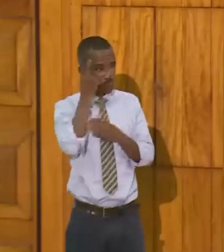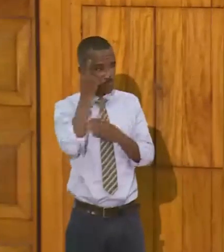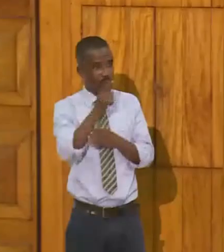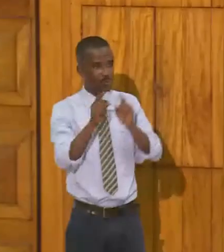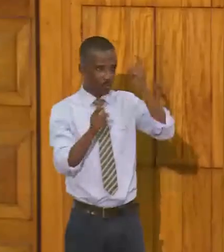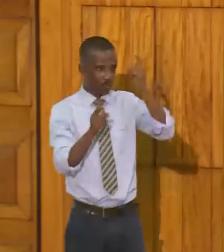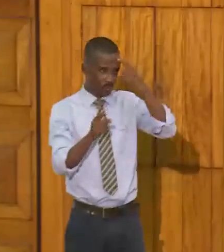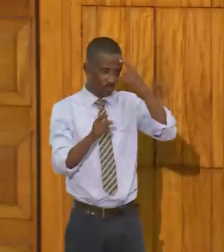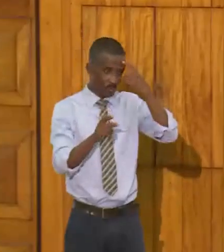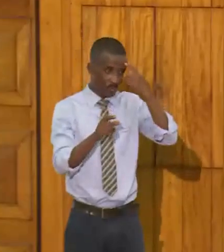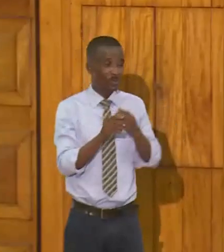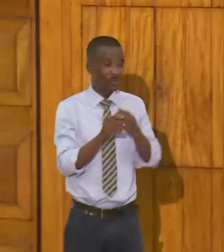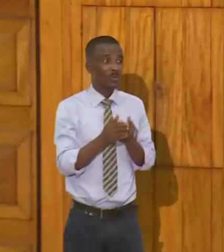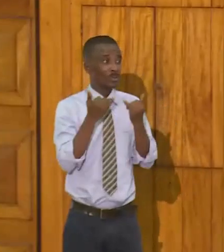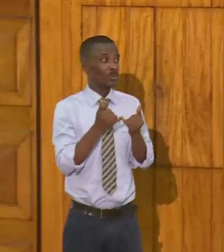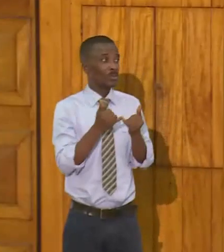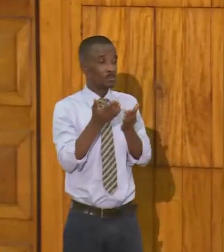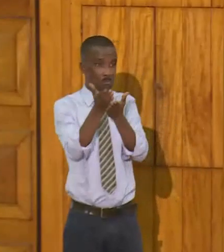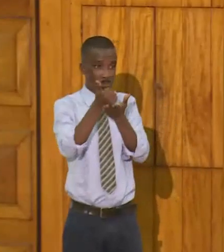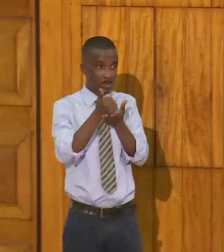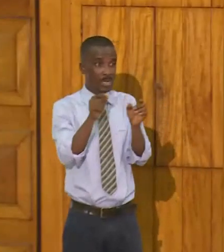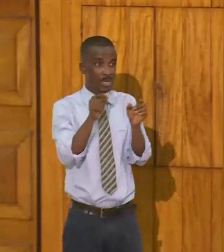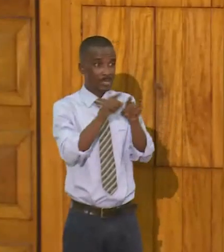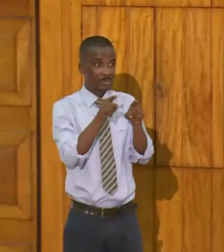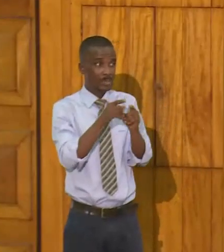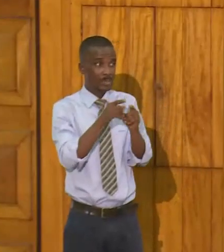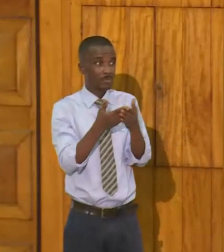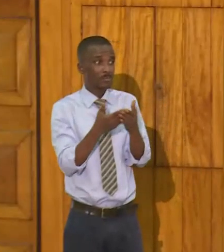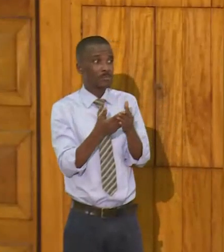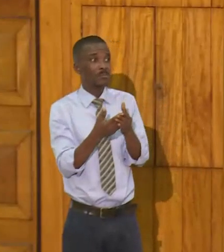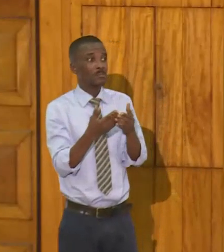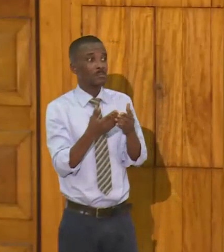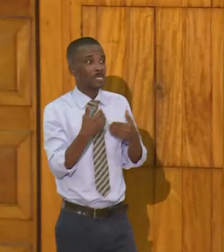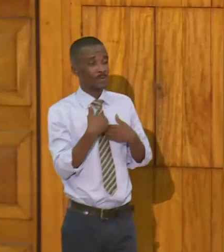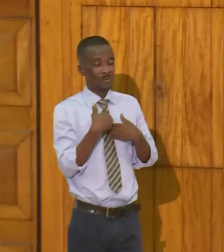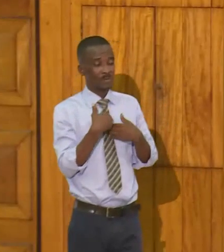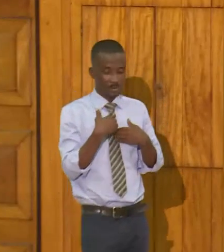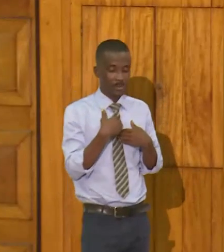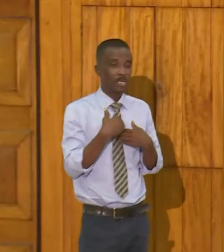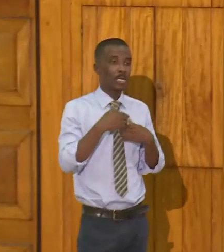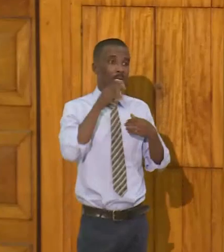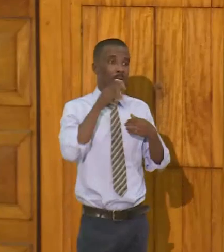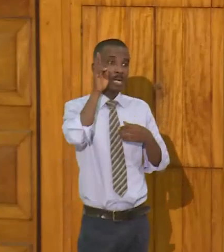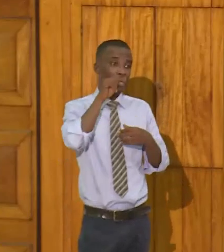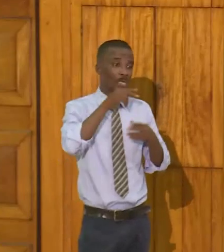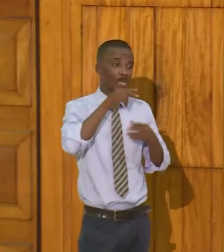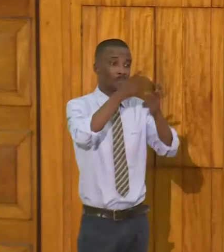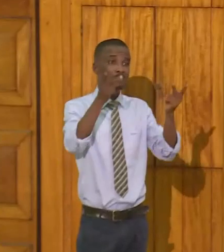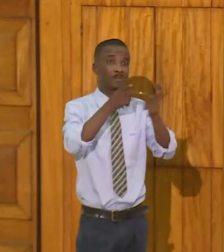US government. So we could get those data, and it's the same amount that you have in Maiduguri, that you have in Lagos, that you have